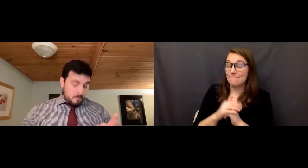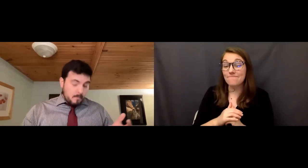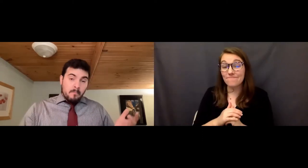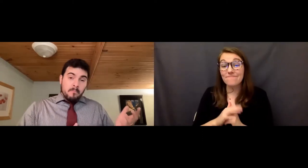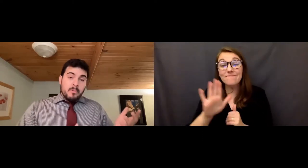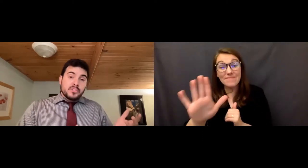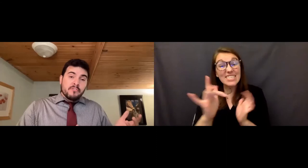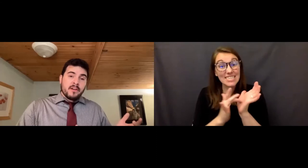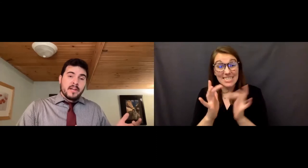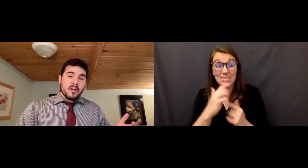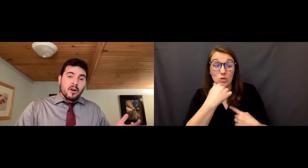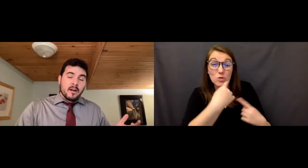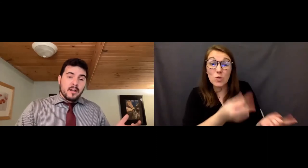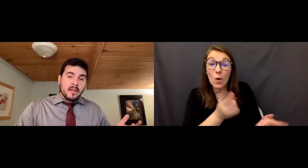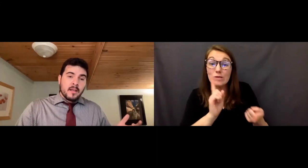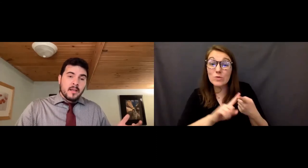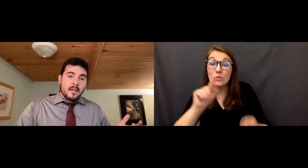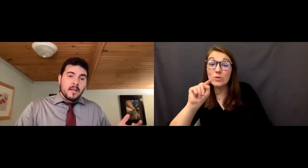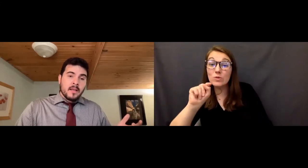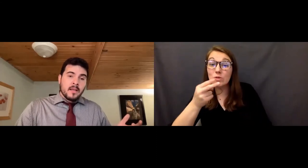"Thomas, put your finger here."